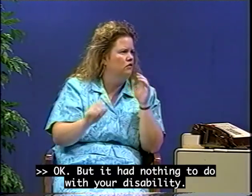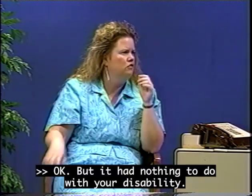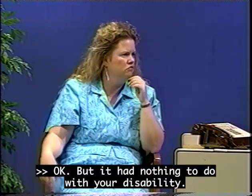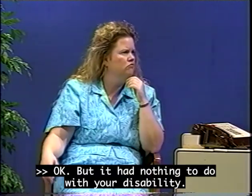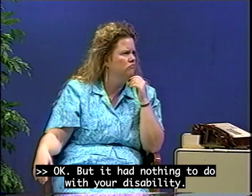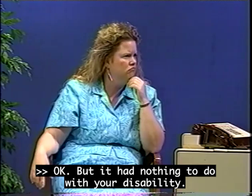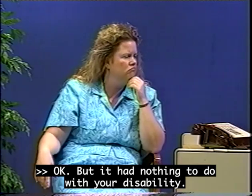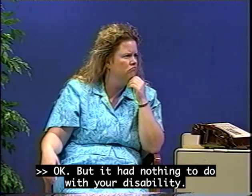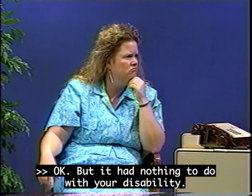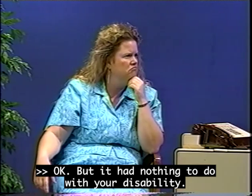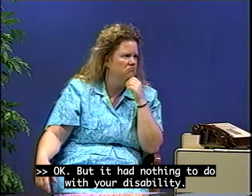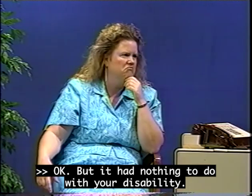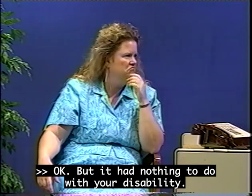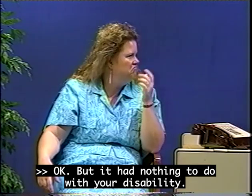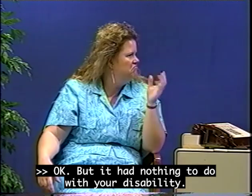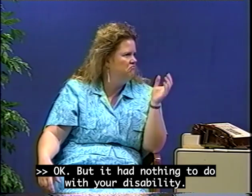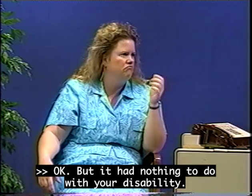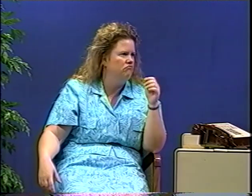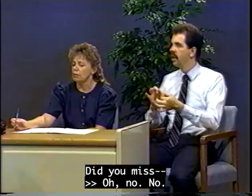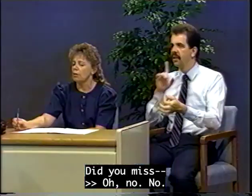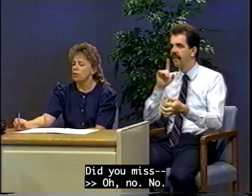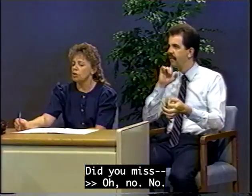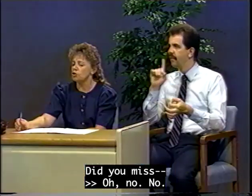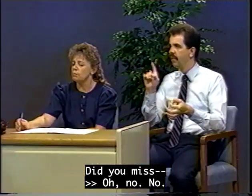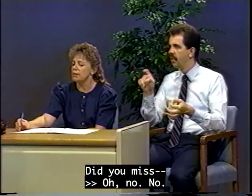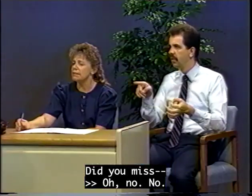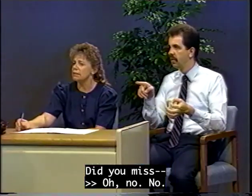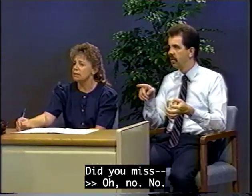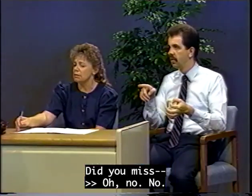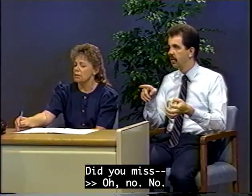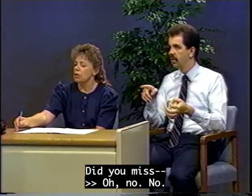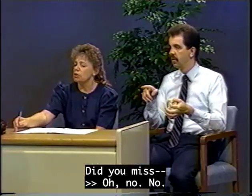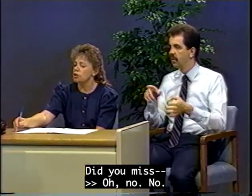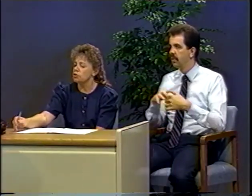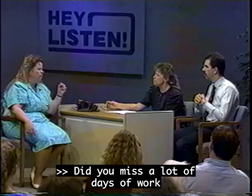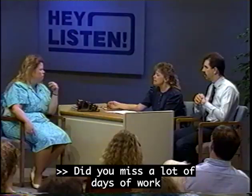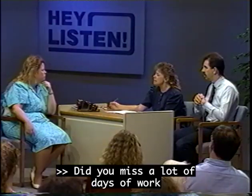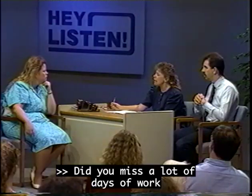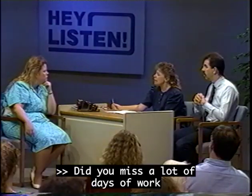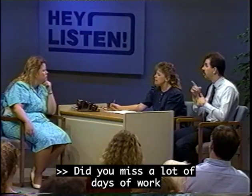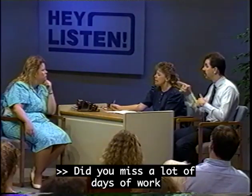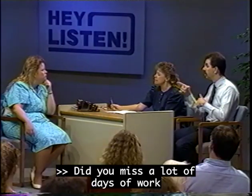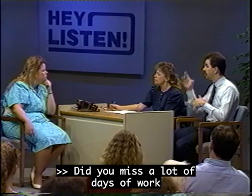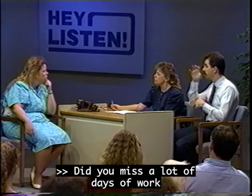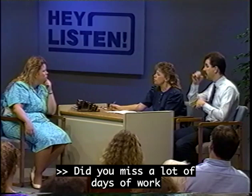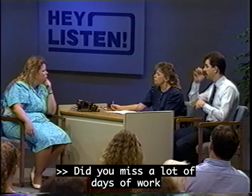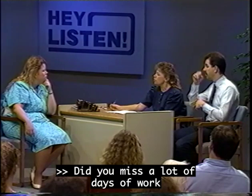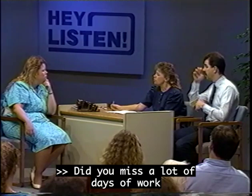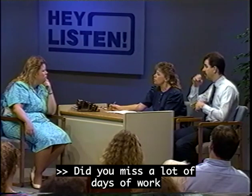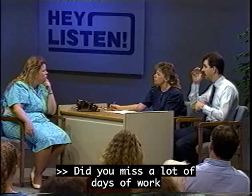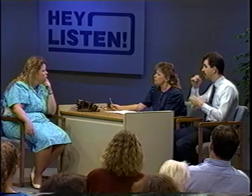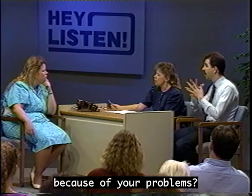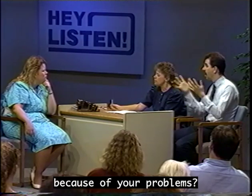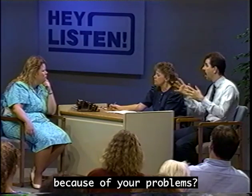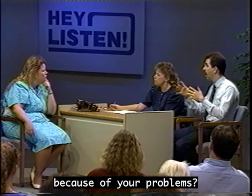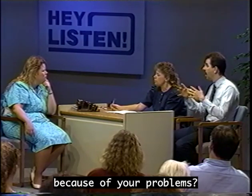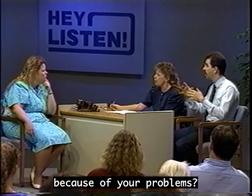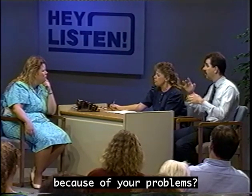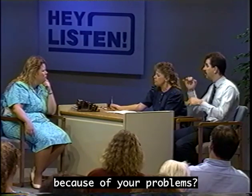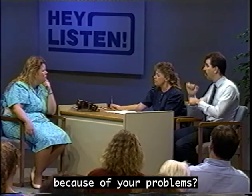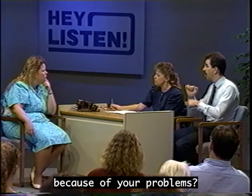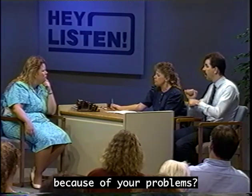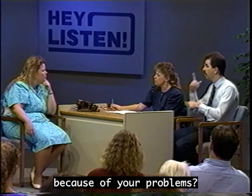hours. Okay, but it had nothing to do with your disability. Did you miss? Oh, no, no. Did you miss a lot of days of work because of